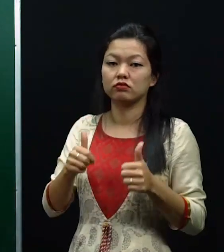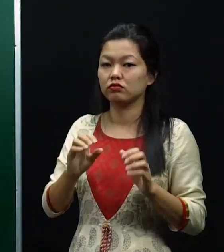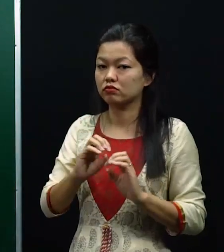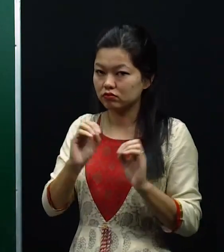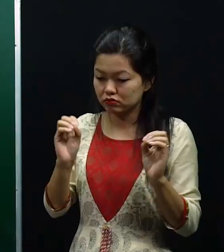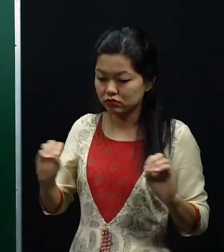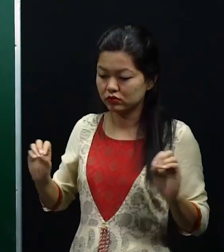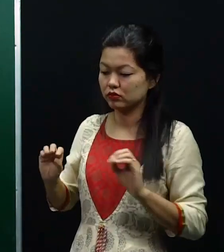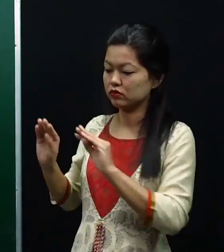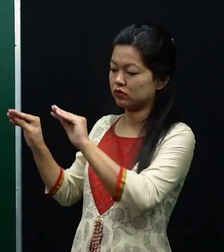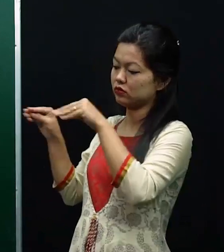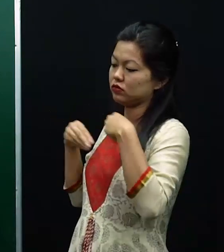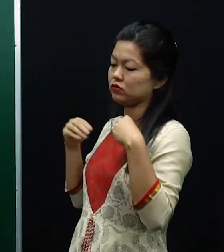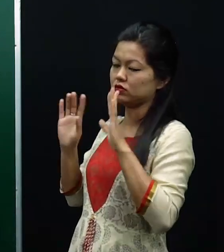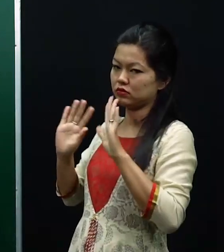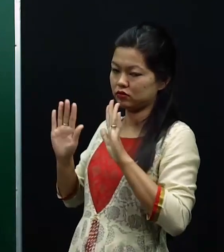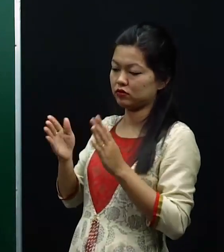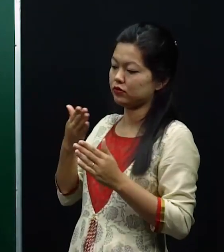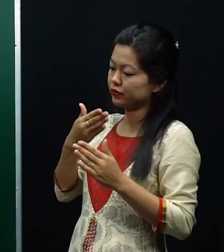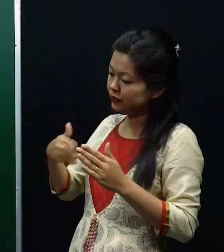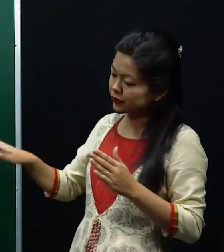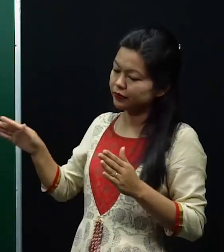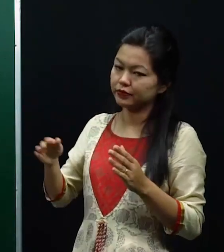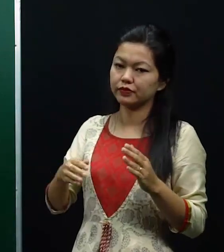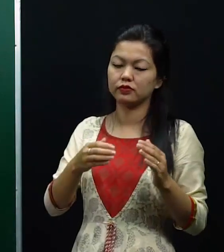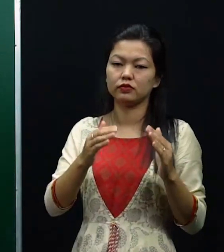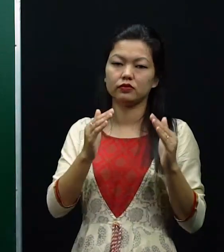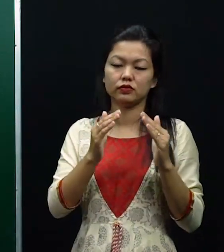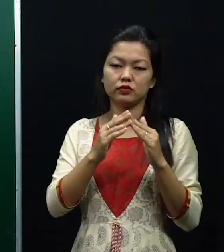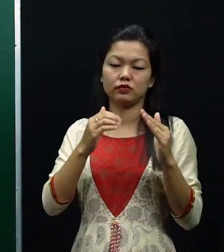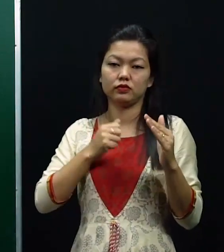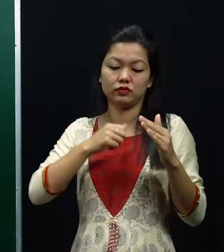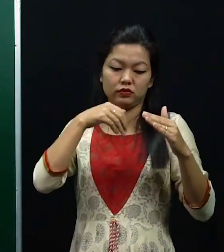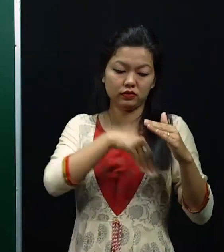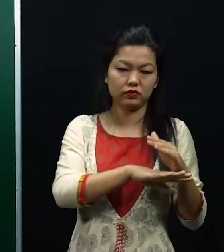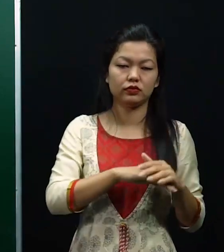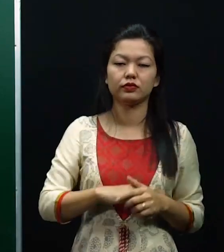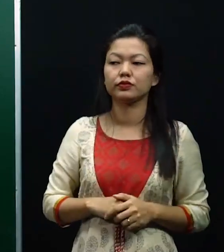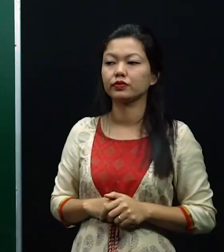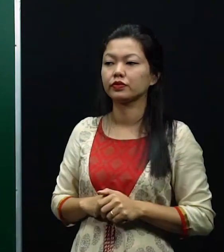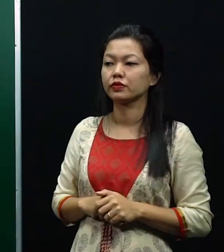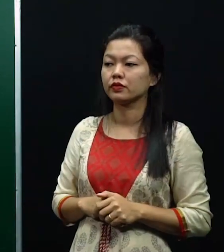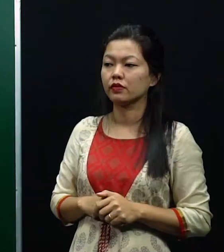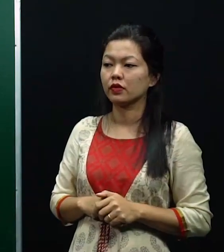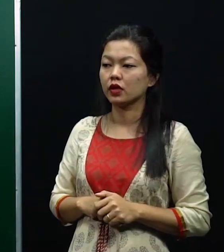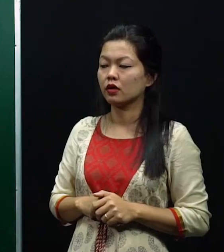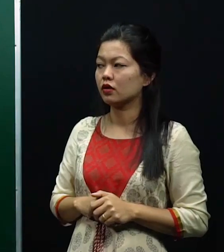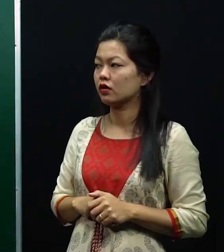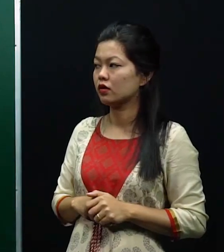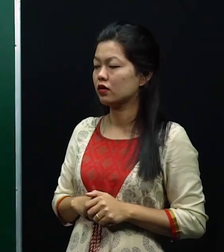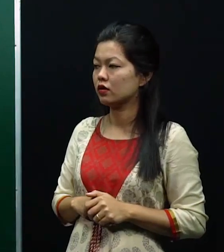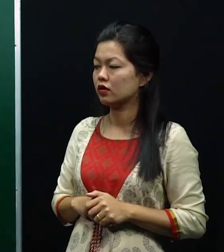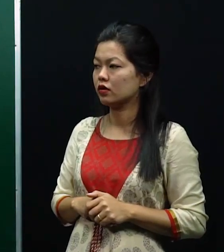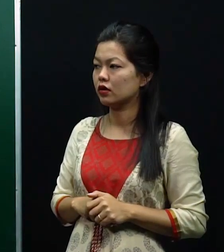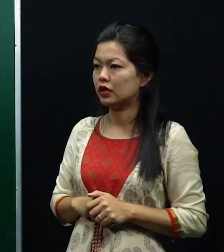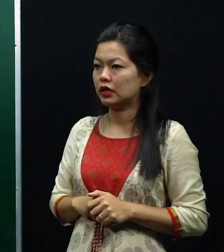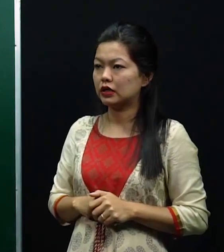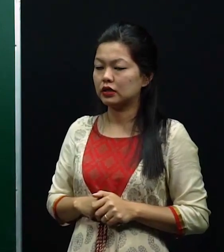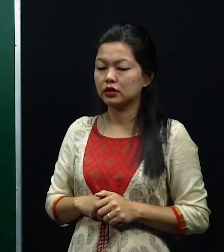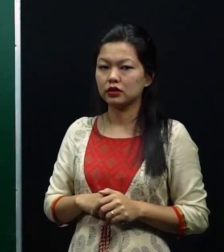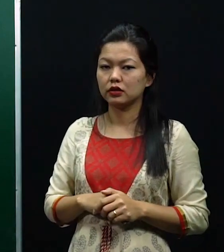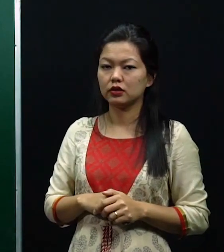man. Because it is not only the facial structure, the facial appearances that a person has to look for. It is